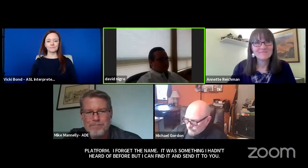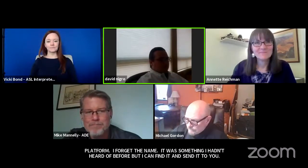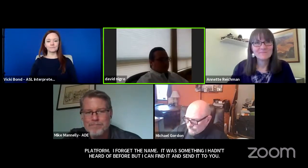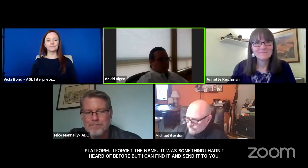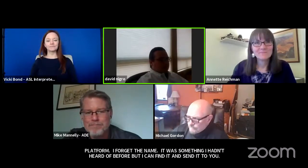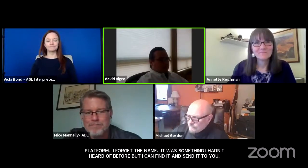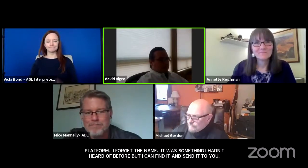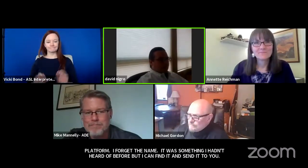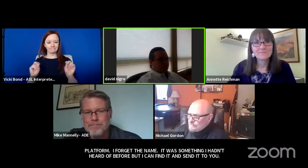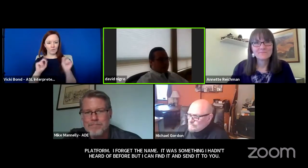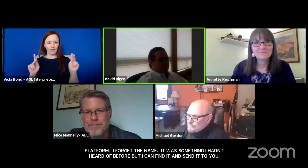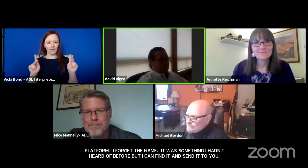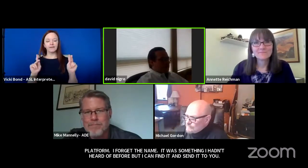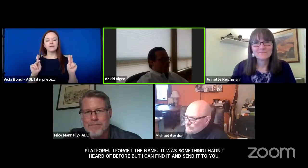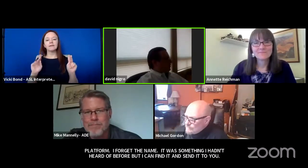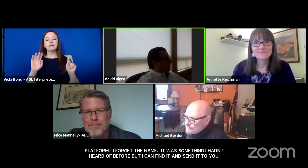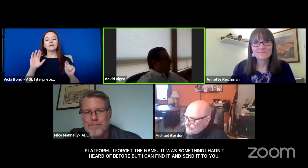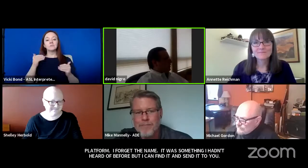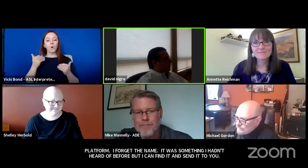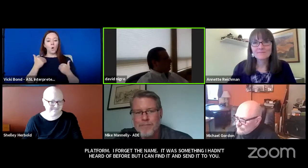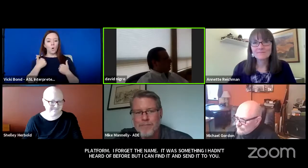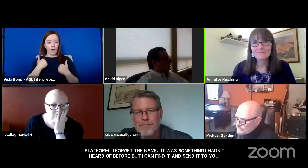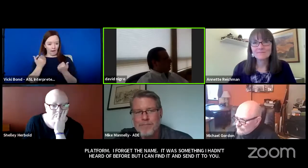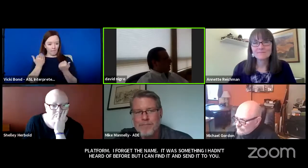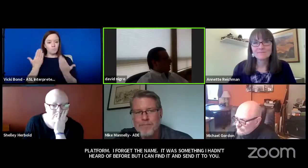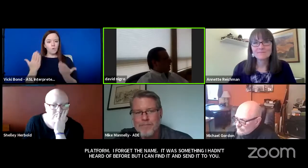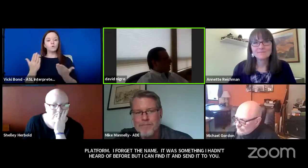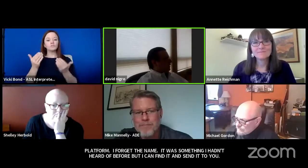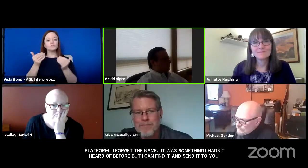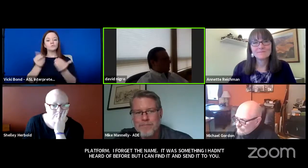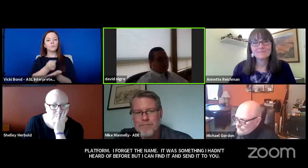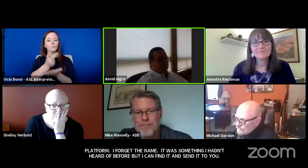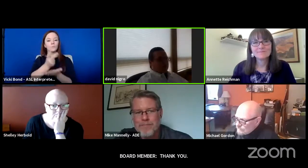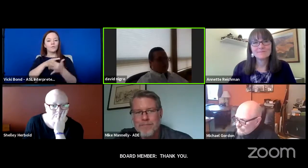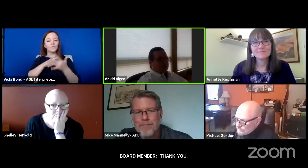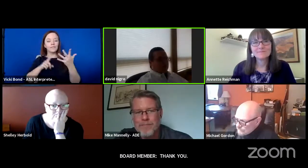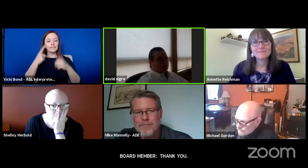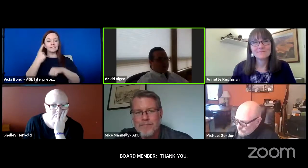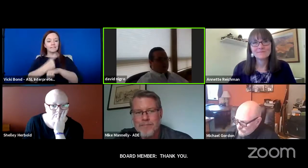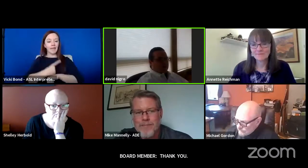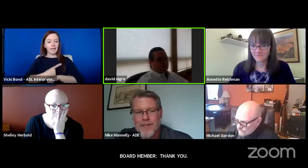Okay, so will we have a motion to approve these dates?